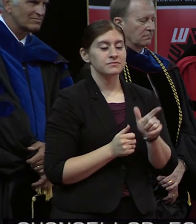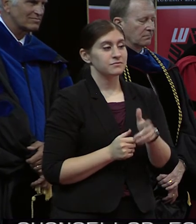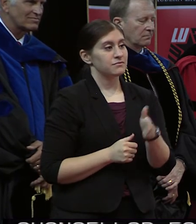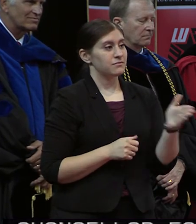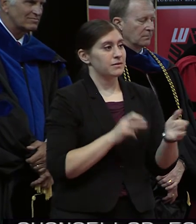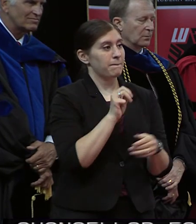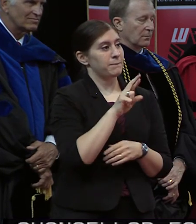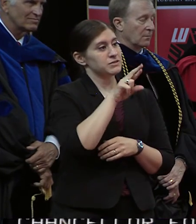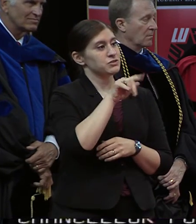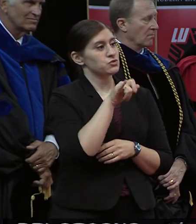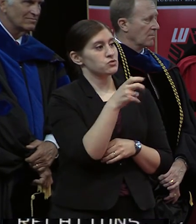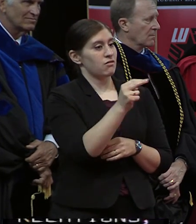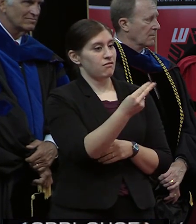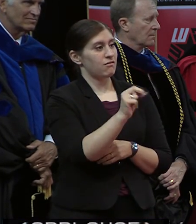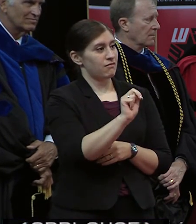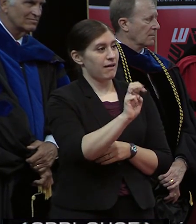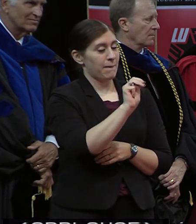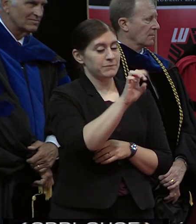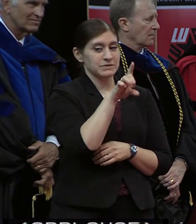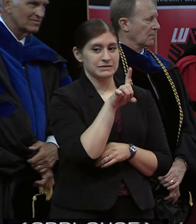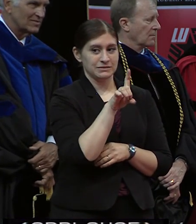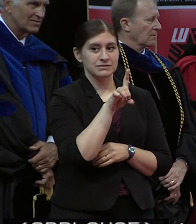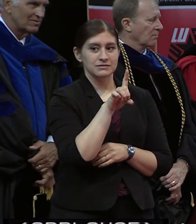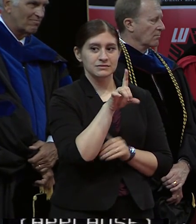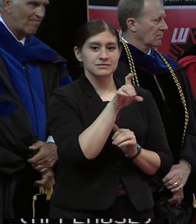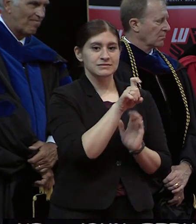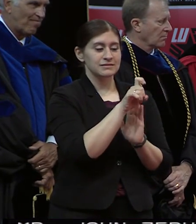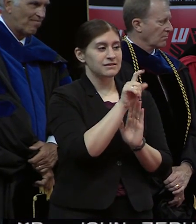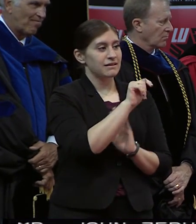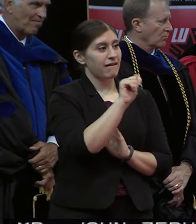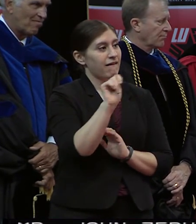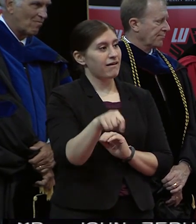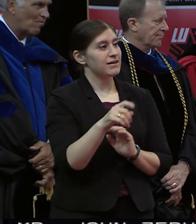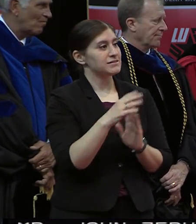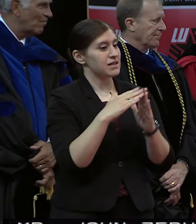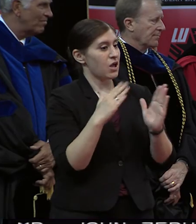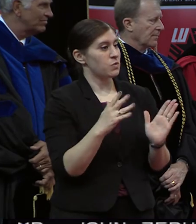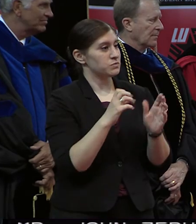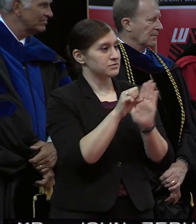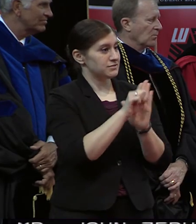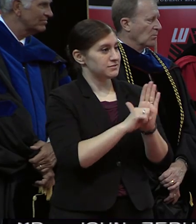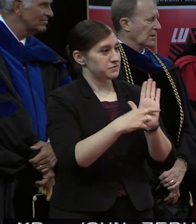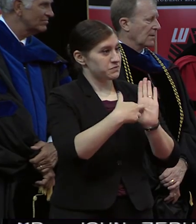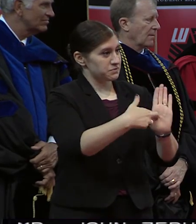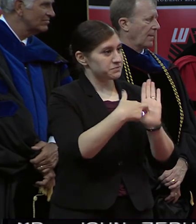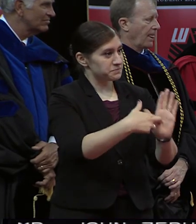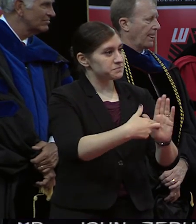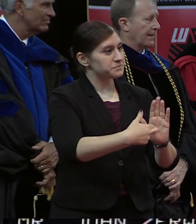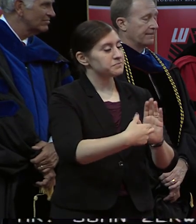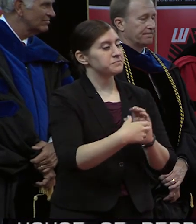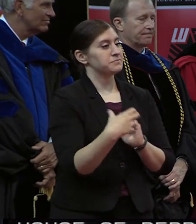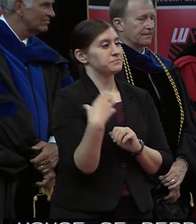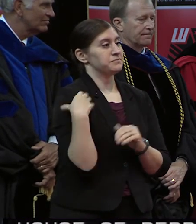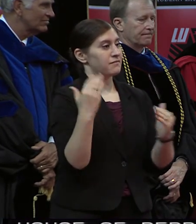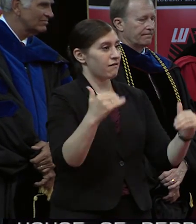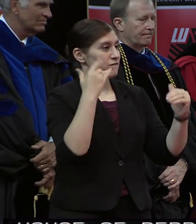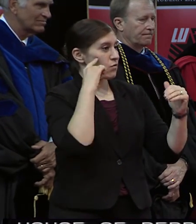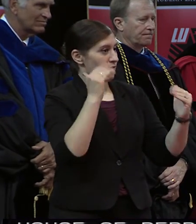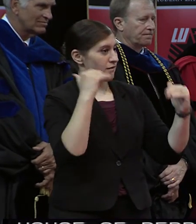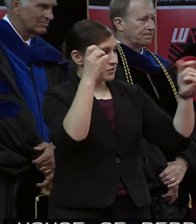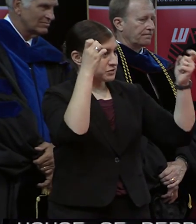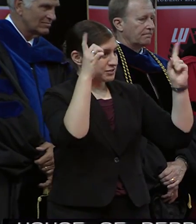Mr. John Zerwas, MD, Texas House State of Representatives, Chairman of the House Committee on Higher